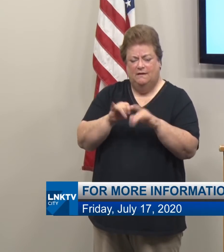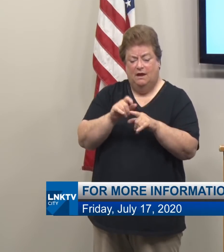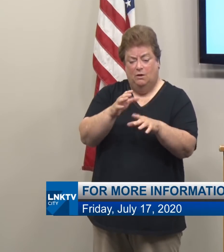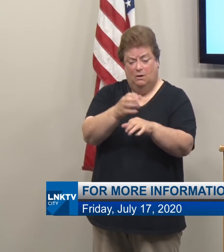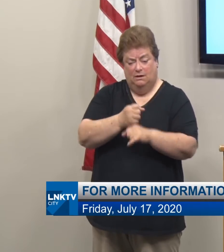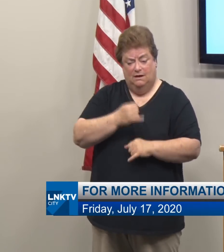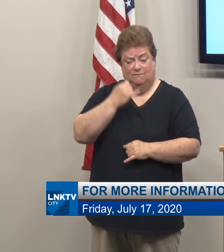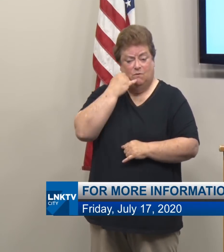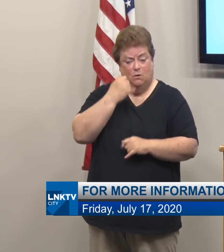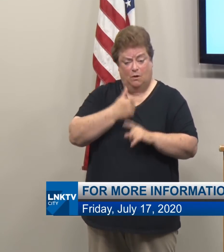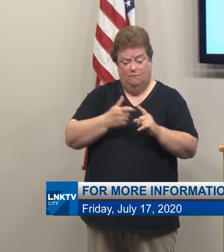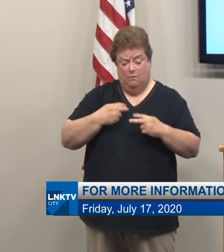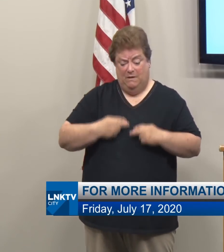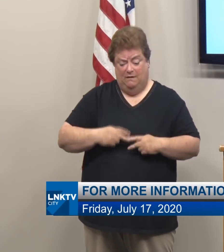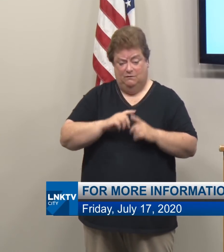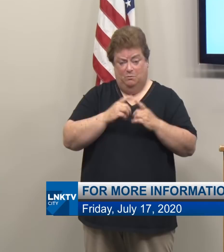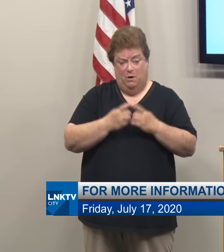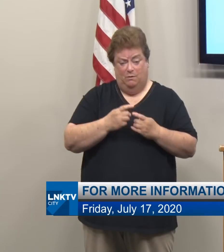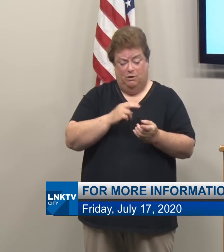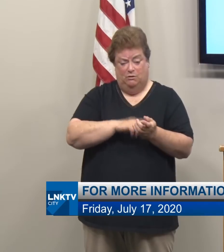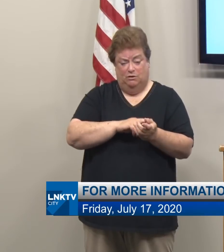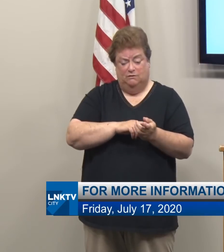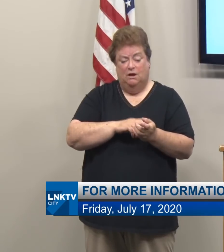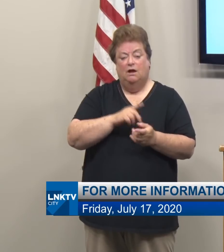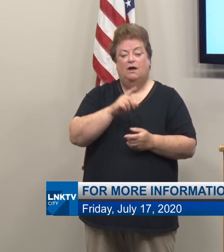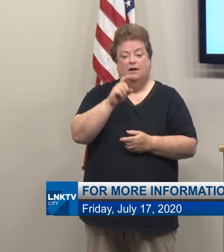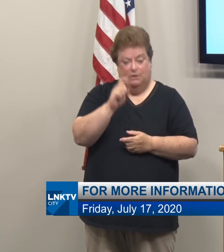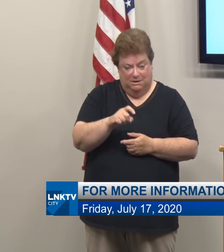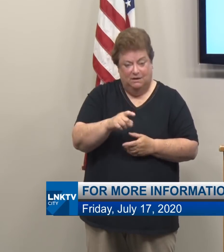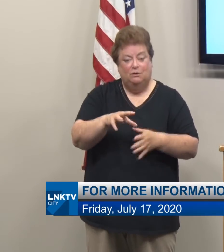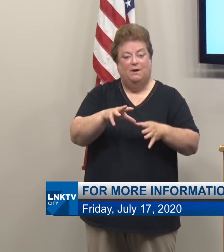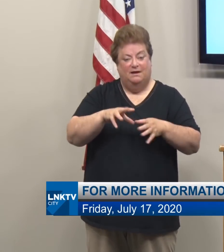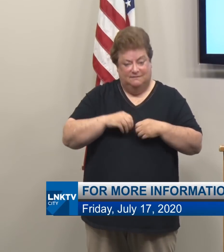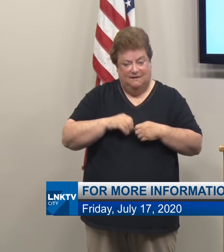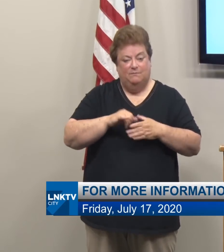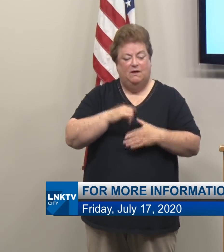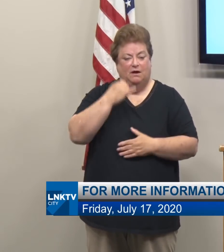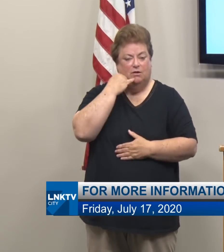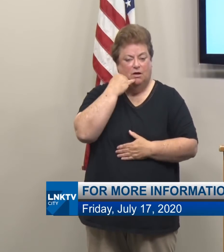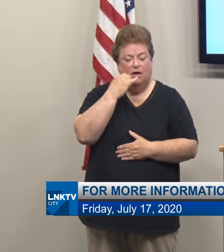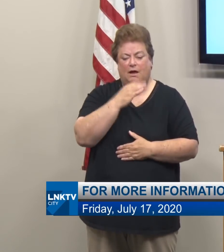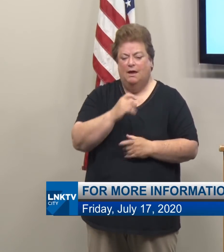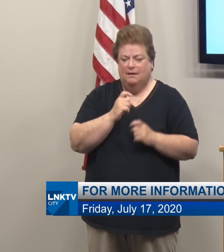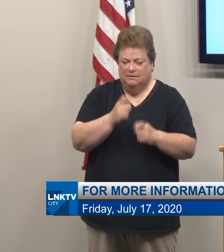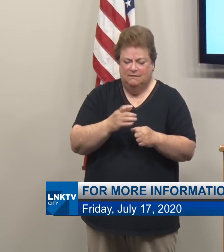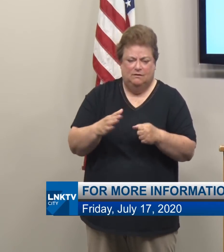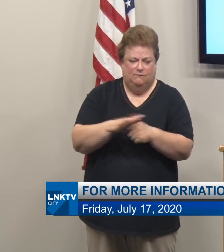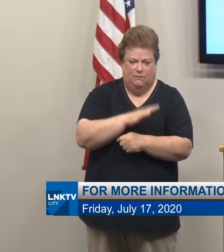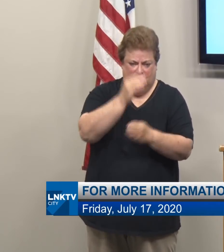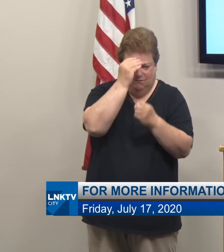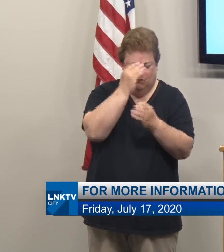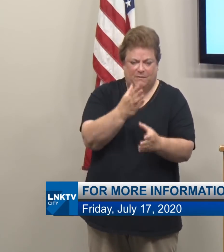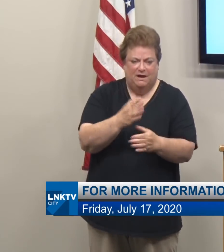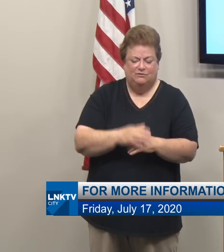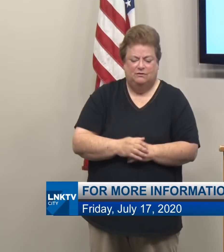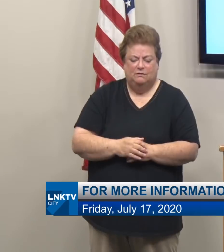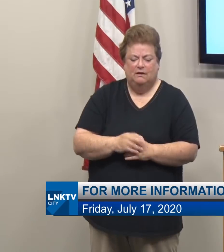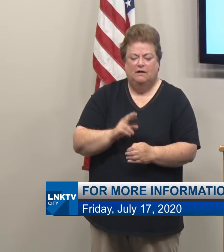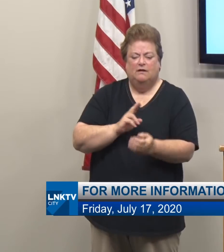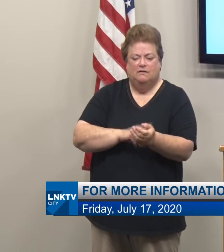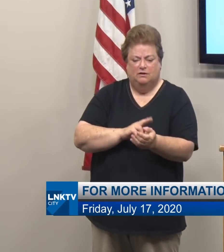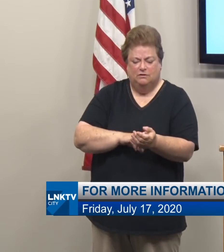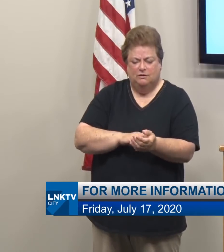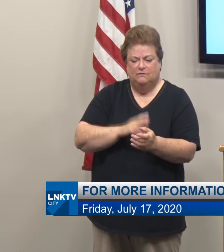health department nurse that you accept the call and that you provide complete information to them. The nurses provide